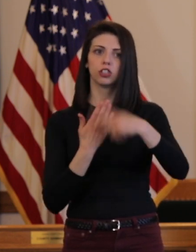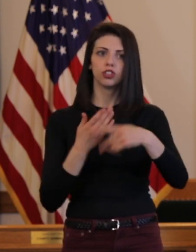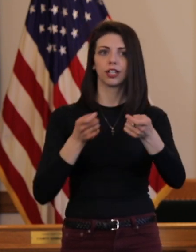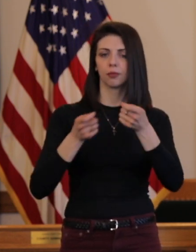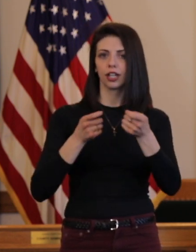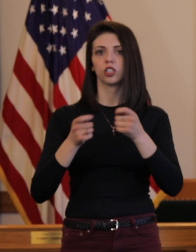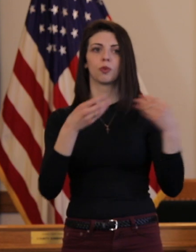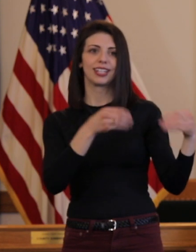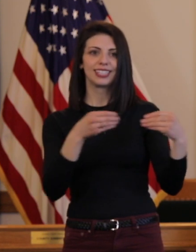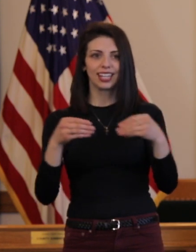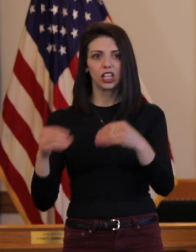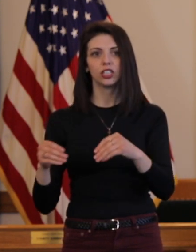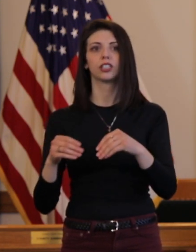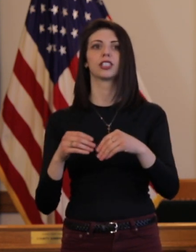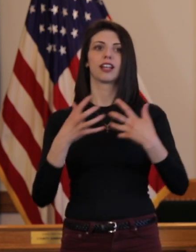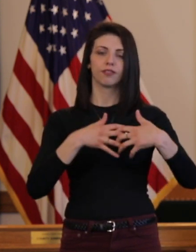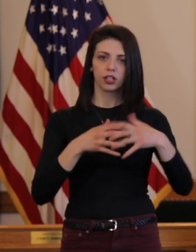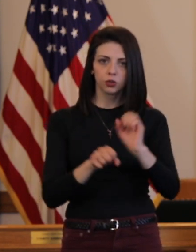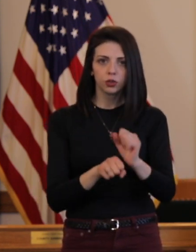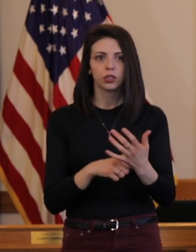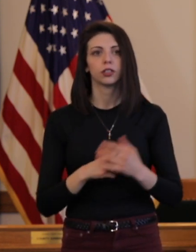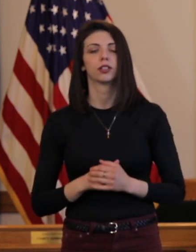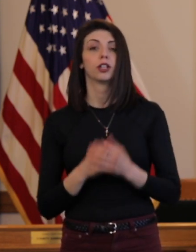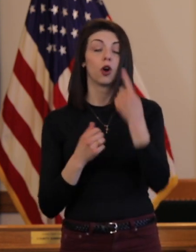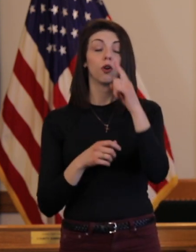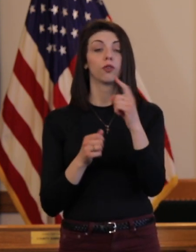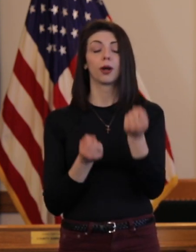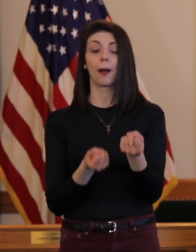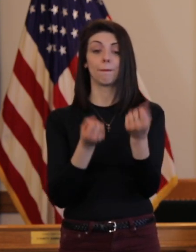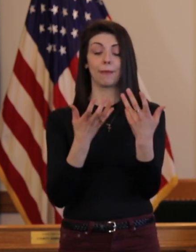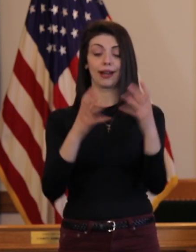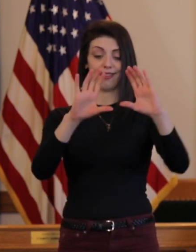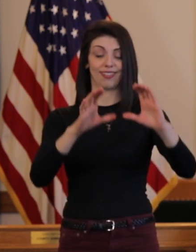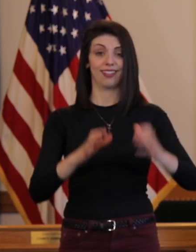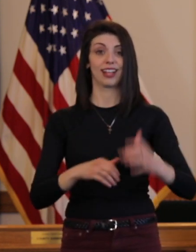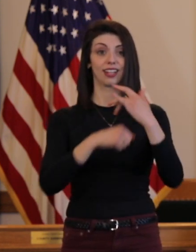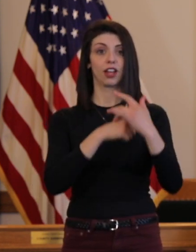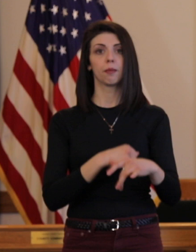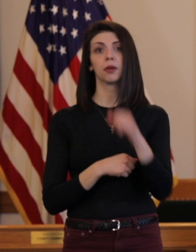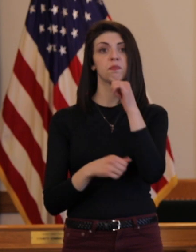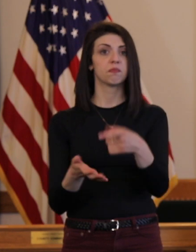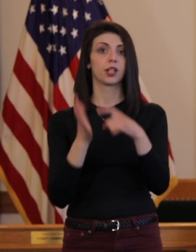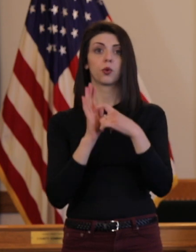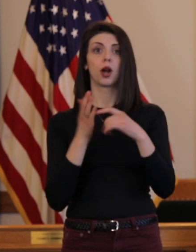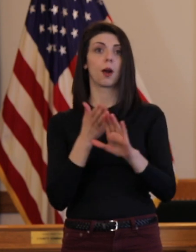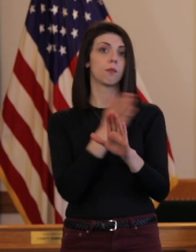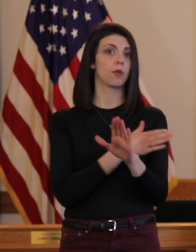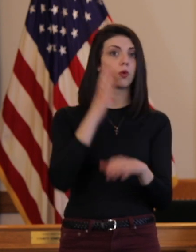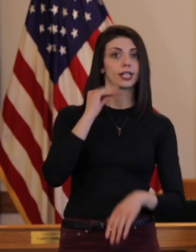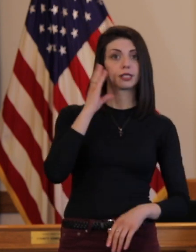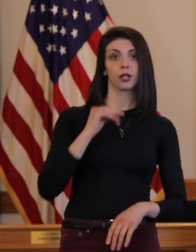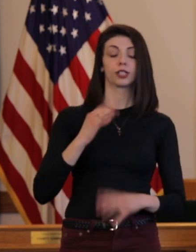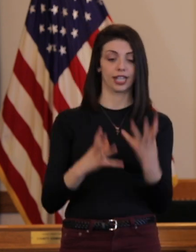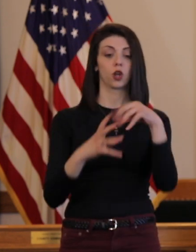warehousing, and many more. For all of these courses, you do not need to have any prior experience or knowledge. They include all of the